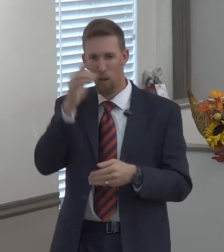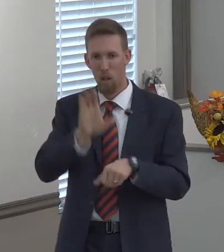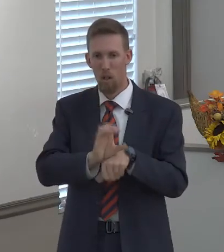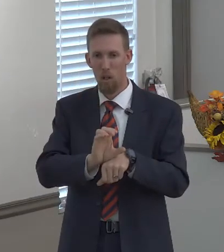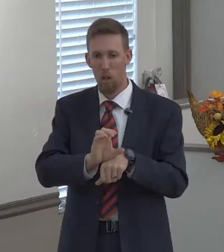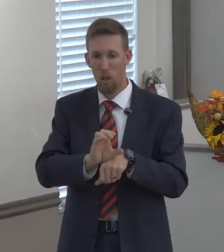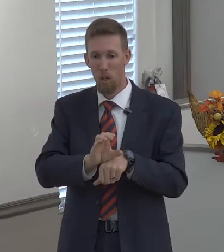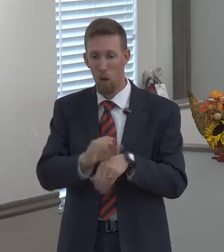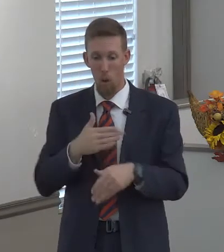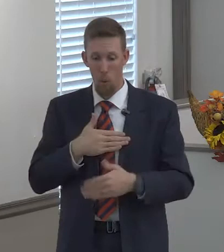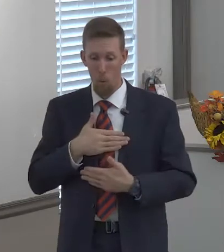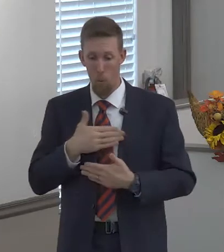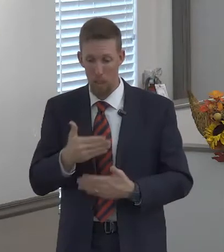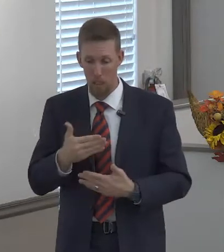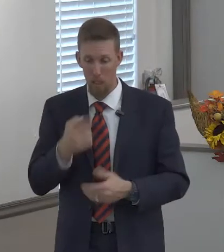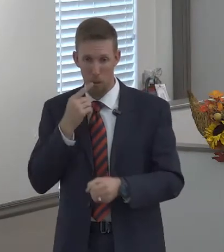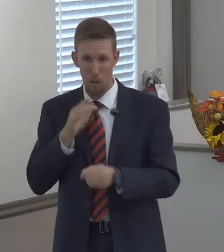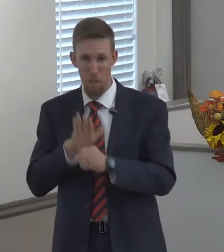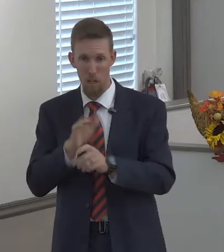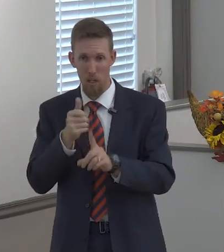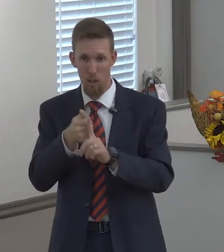Are you thankful for salvation?